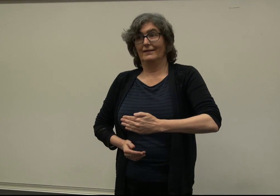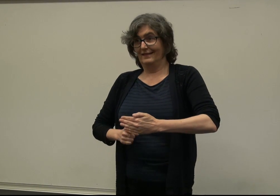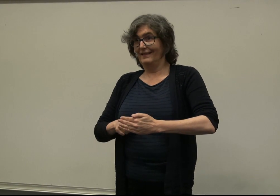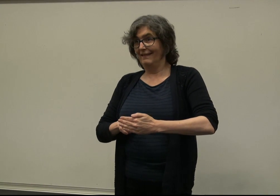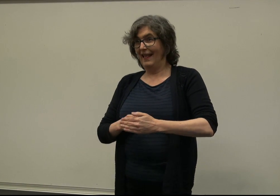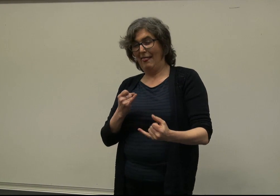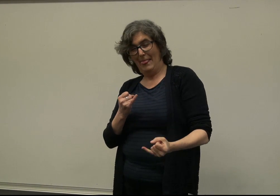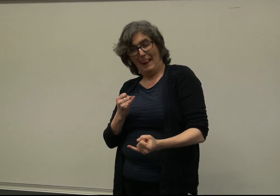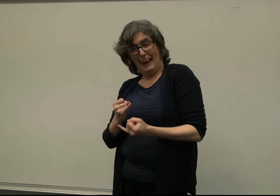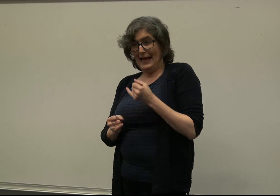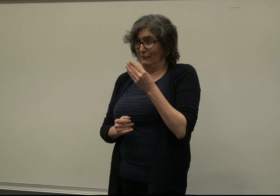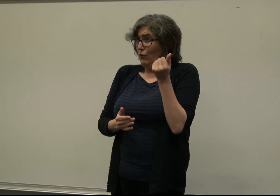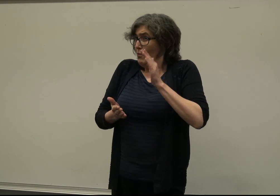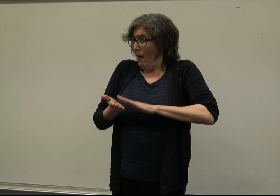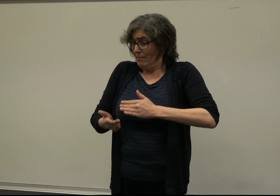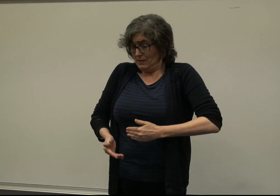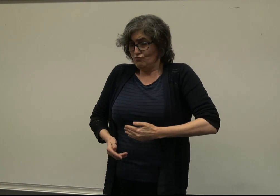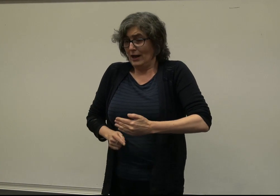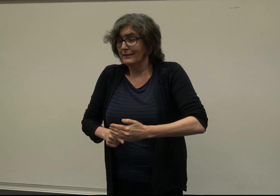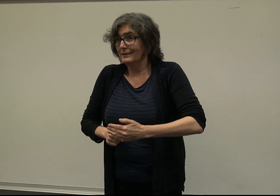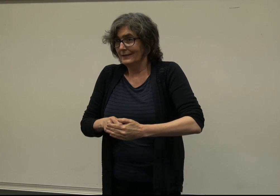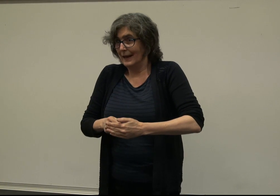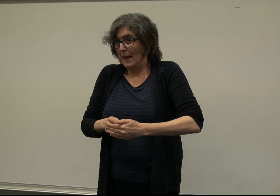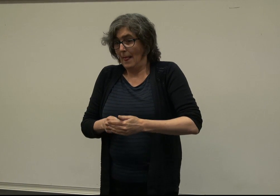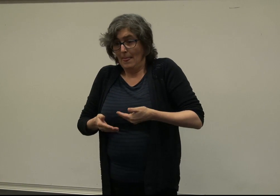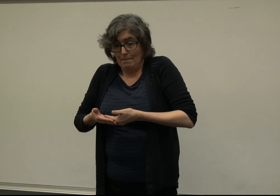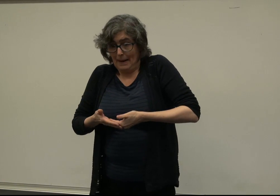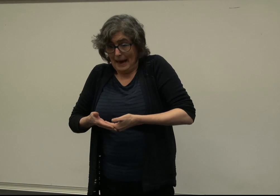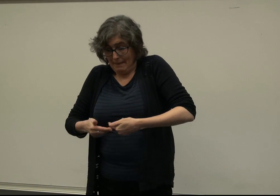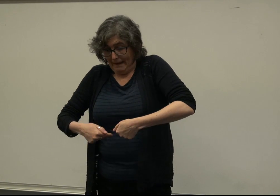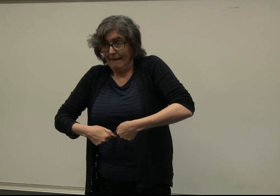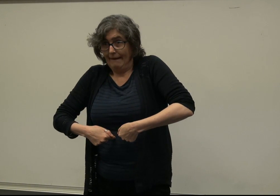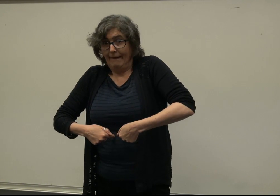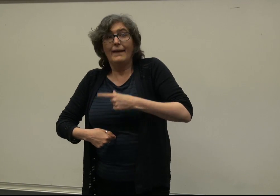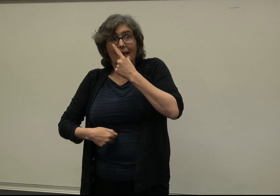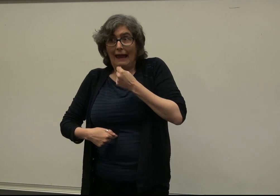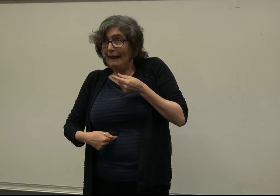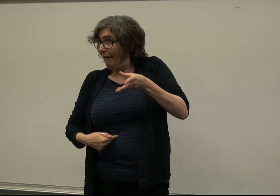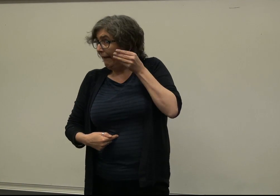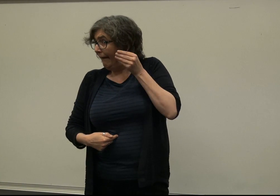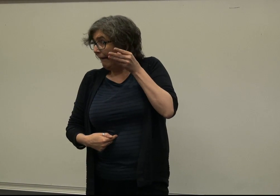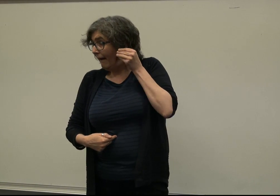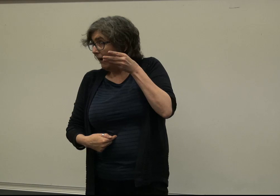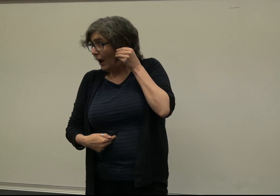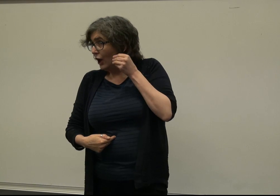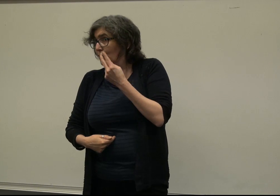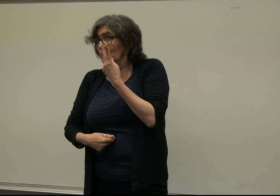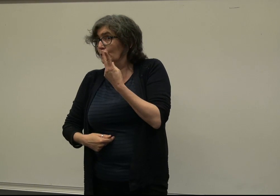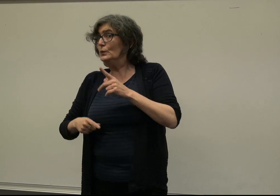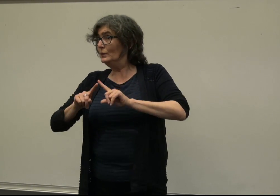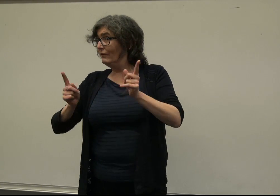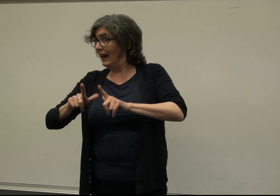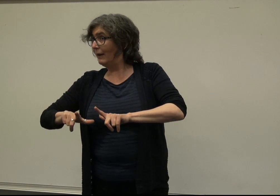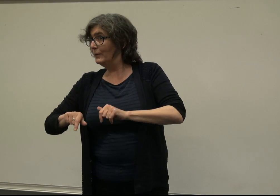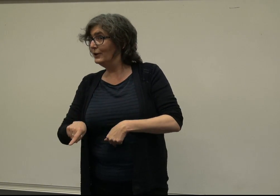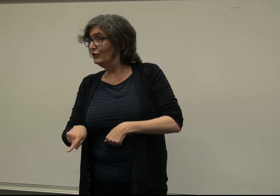pregnancies, when the fetus can actually hear quite a lot of what goes on in the environment, that baby comes to the world with a